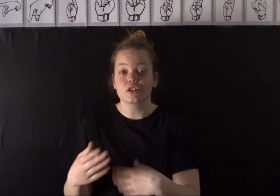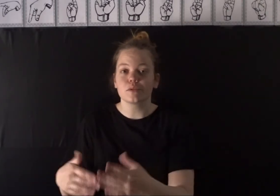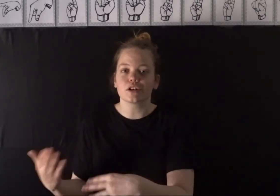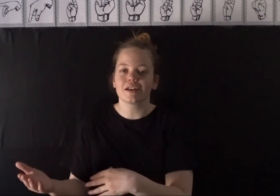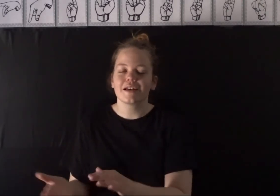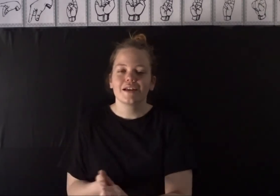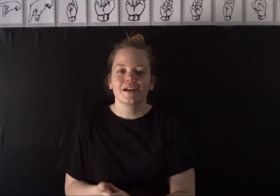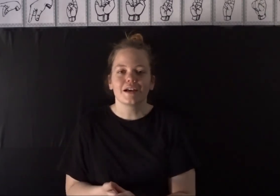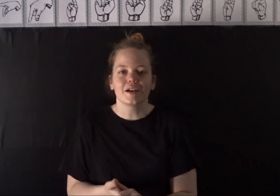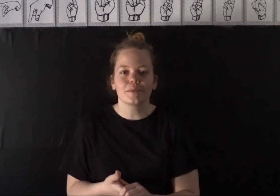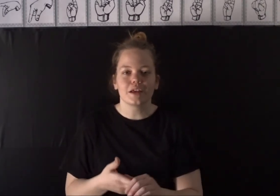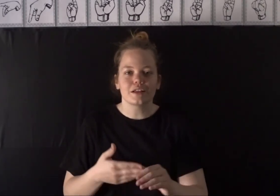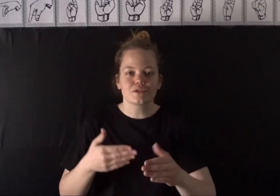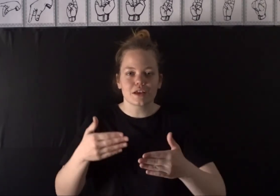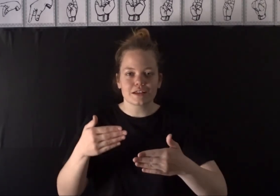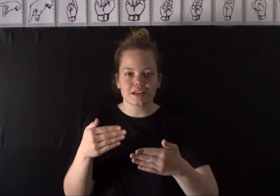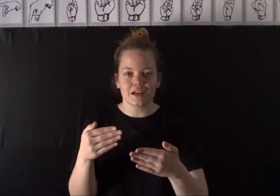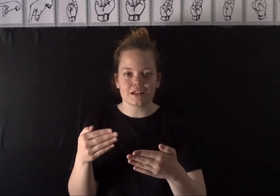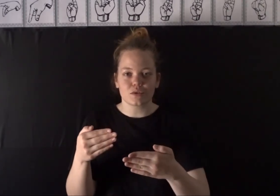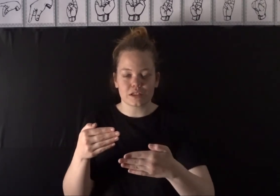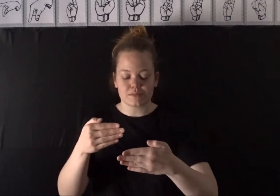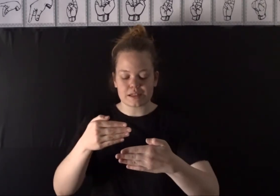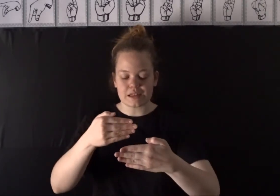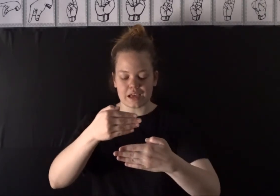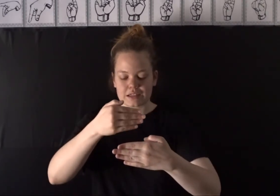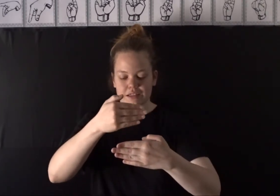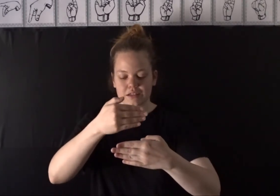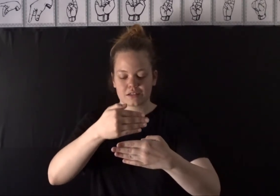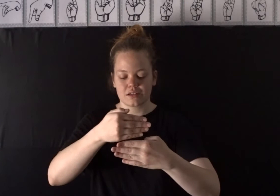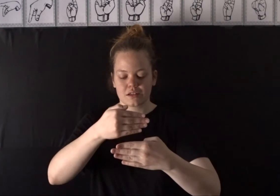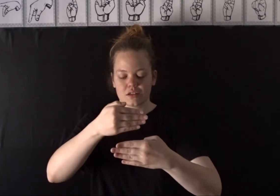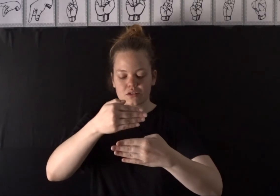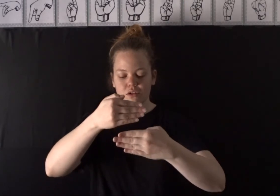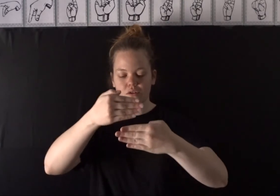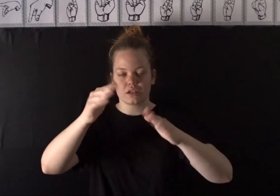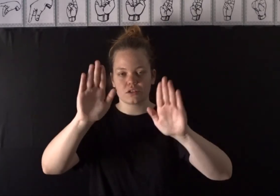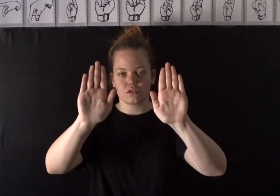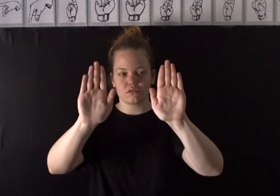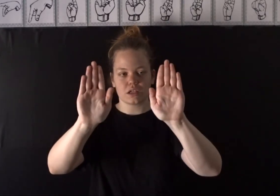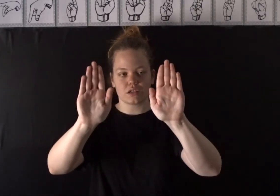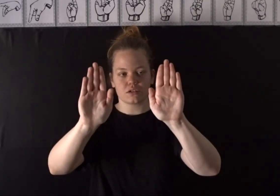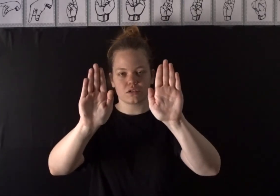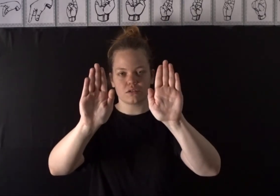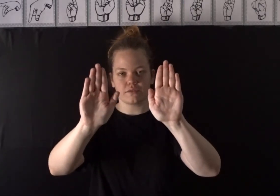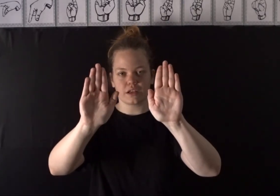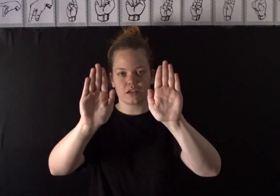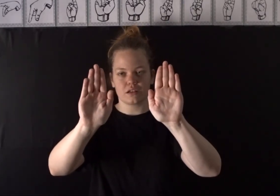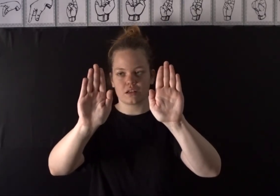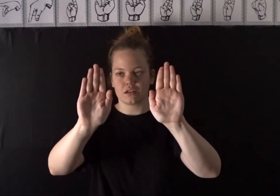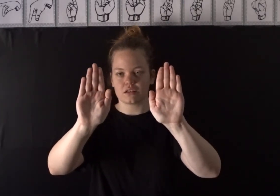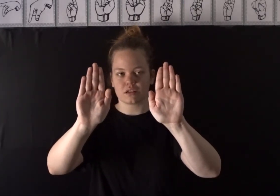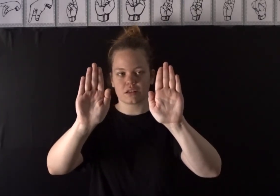book. And so that sign is going to be next. So you're going to take your 2 flat hands like